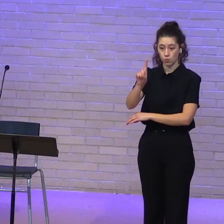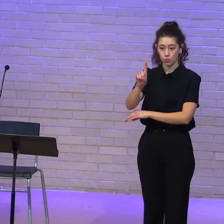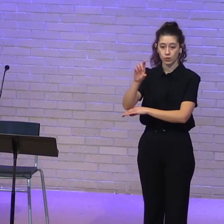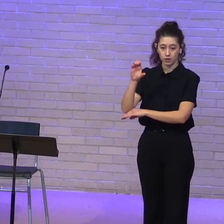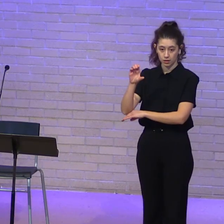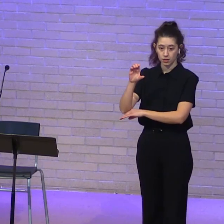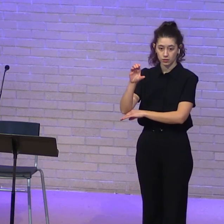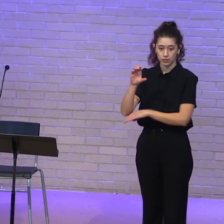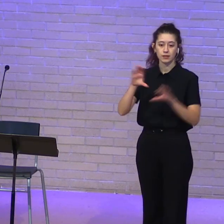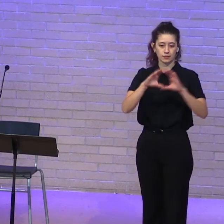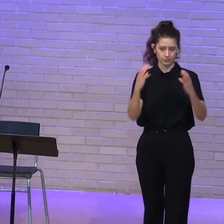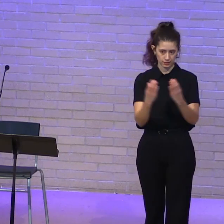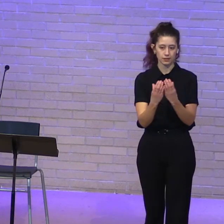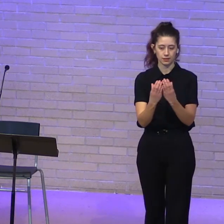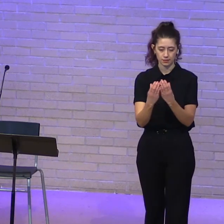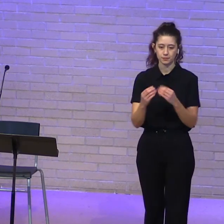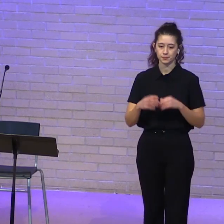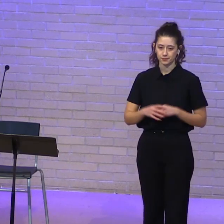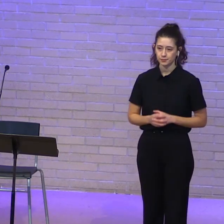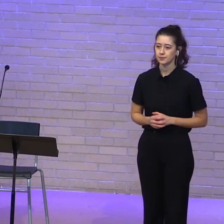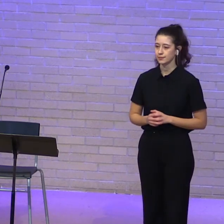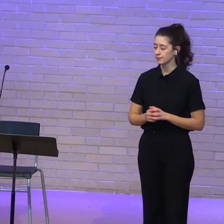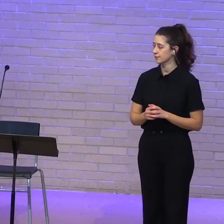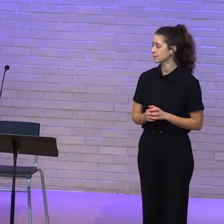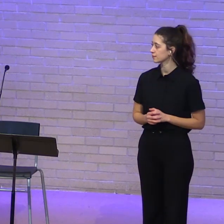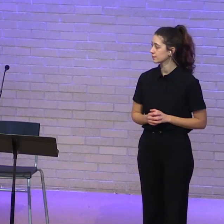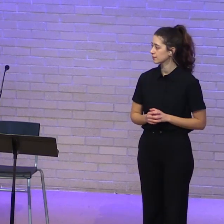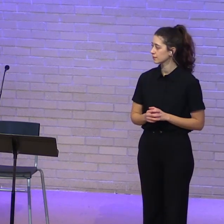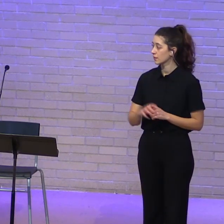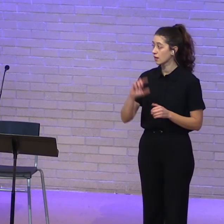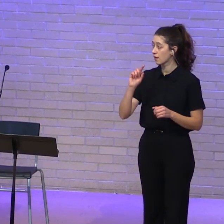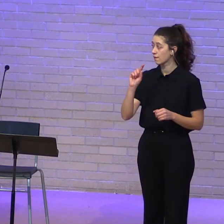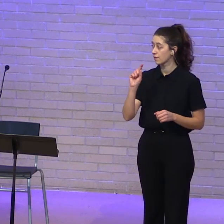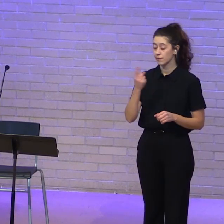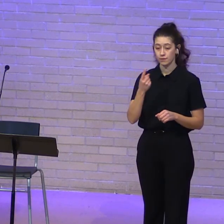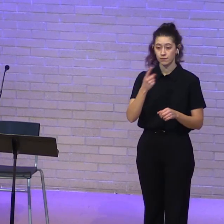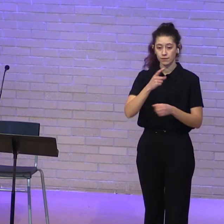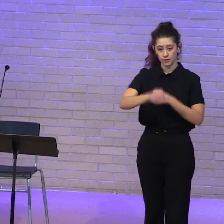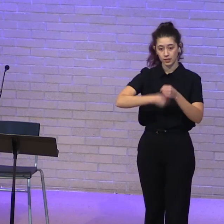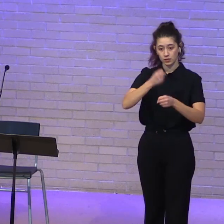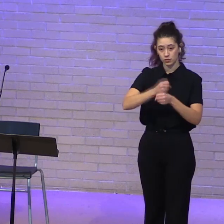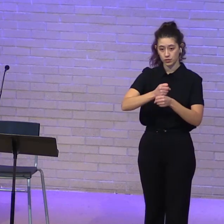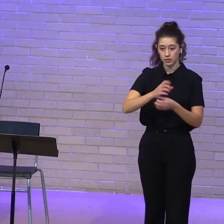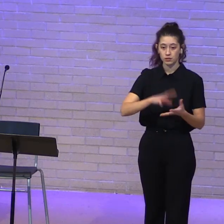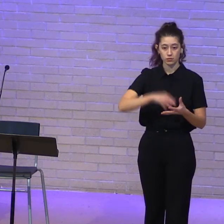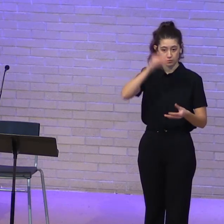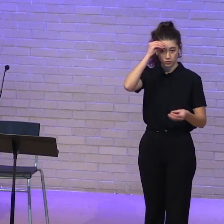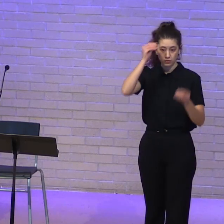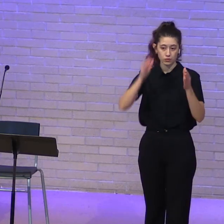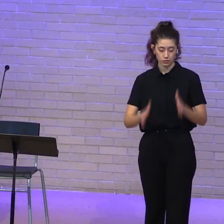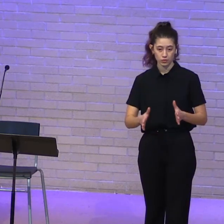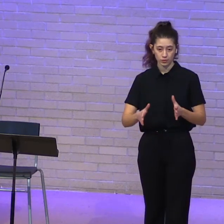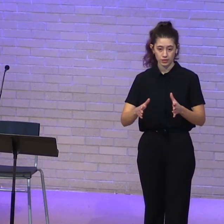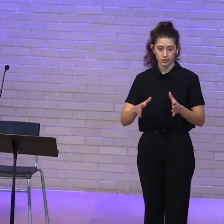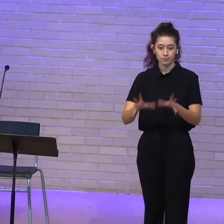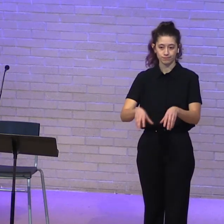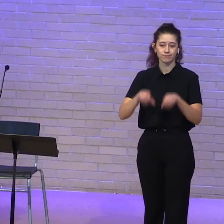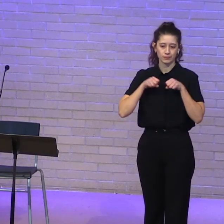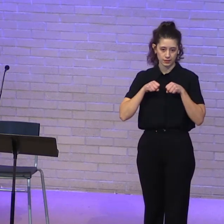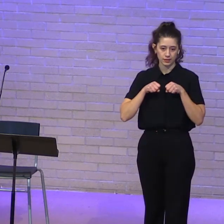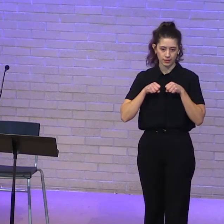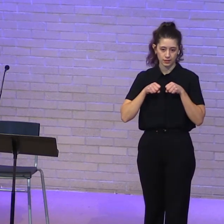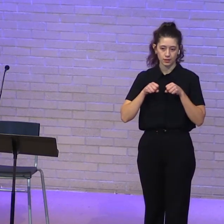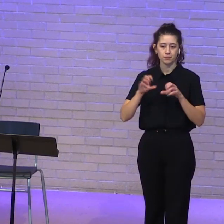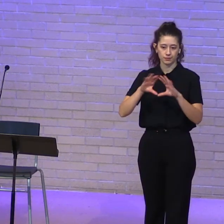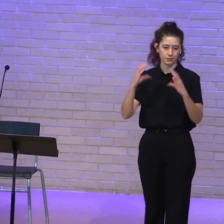a highlight of that course, which all of our first-year students take, is the Story Core assignment at the end of the semester. So